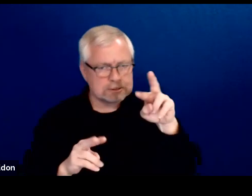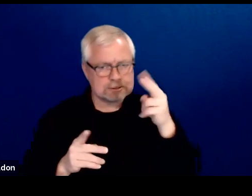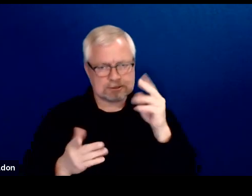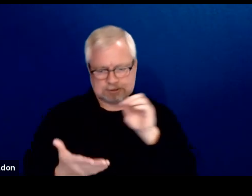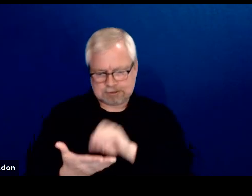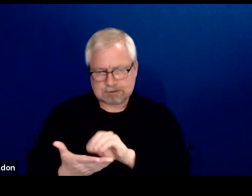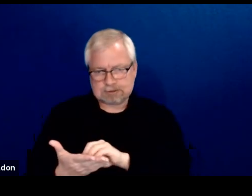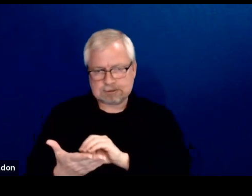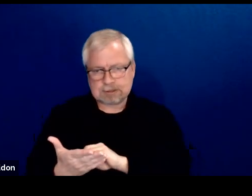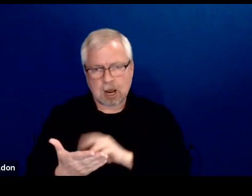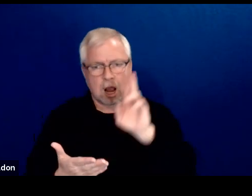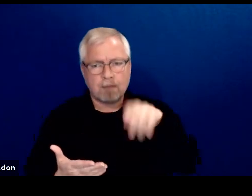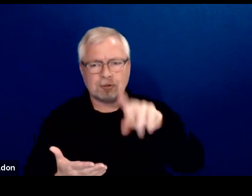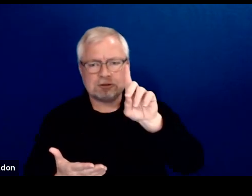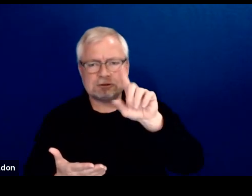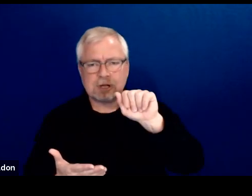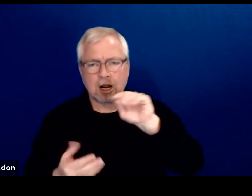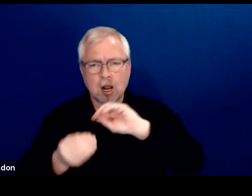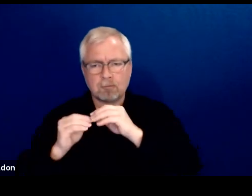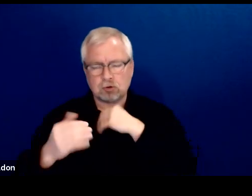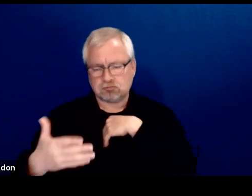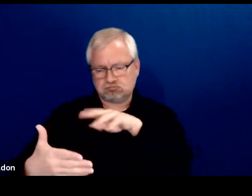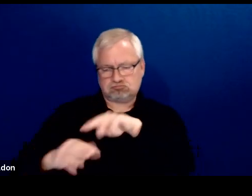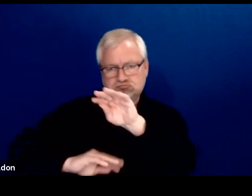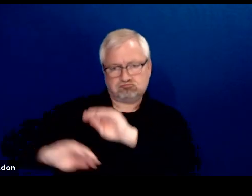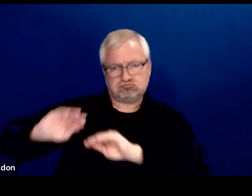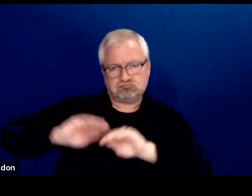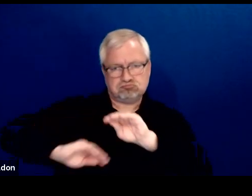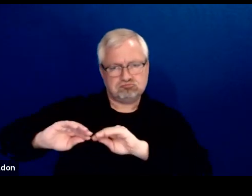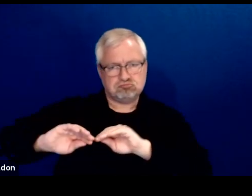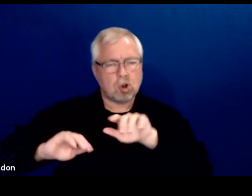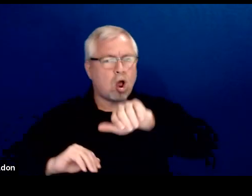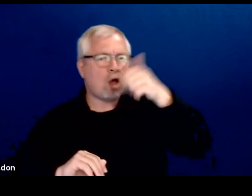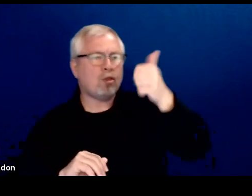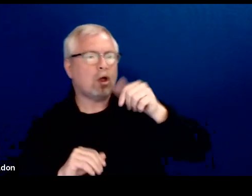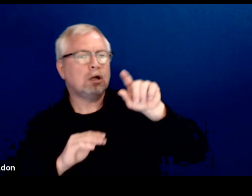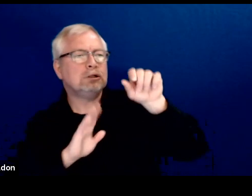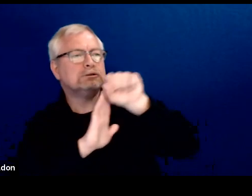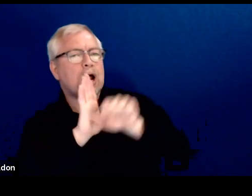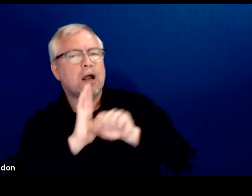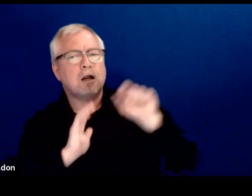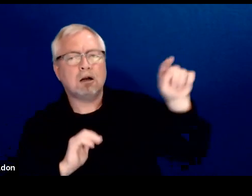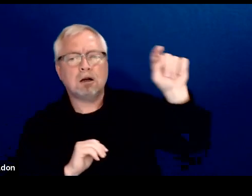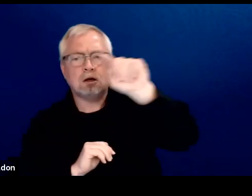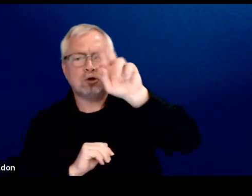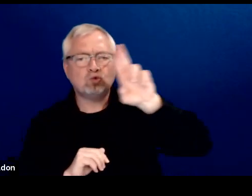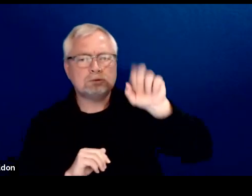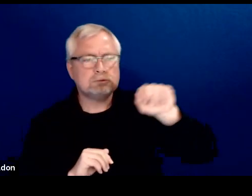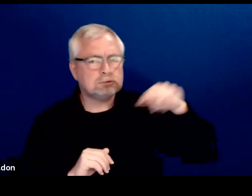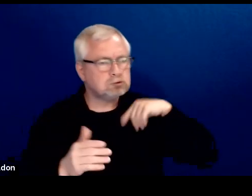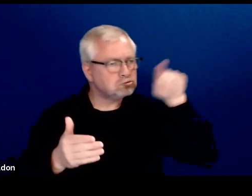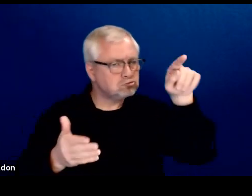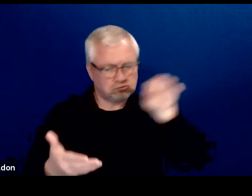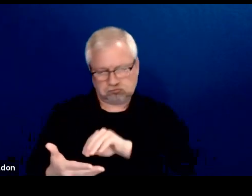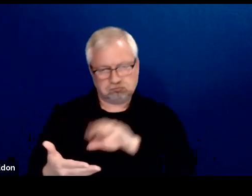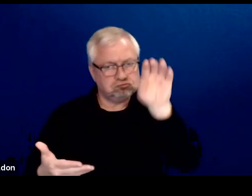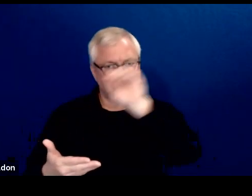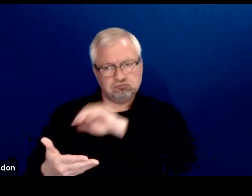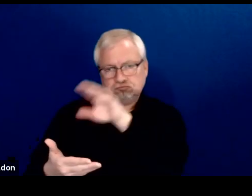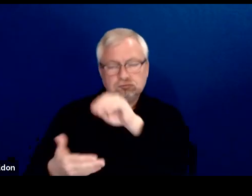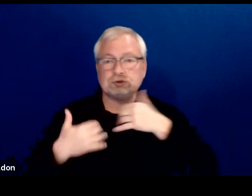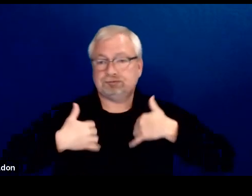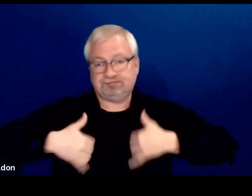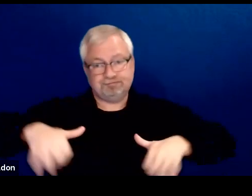additional models across the country. By continuing the stay-at-home order, we buy more time. That's the one thing I would mention about